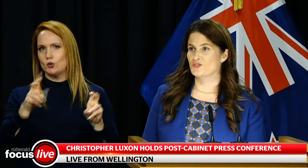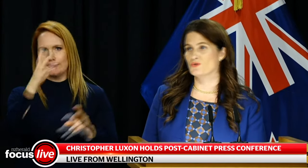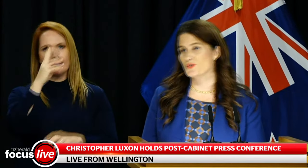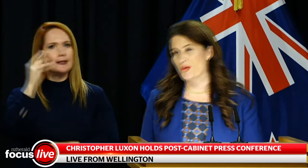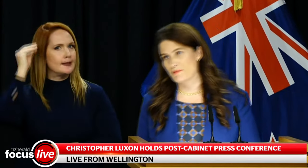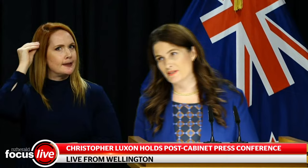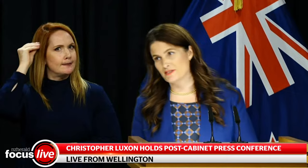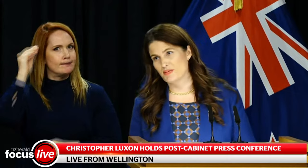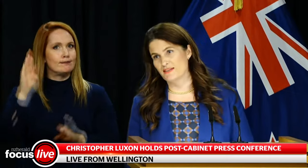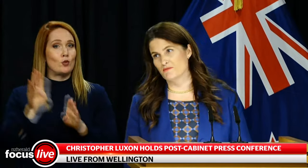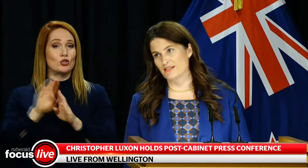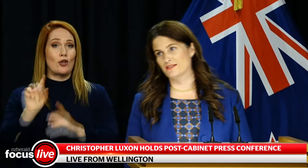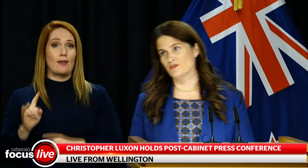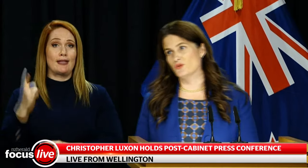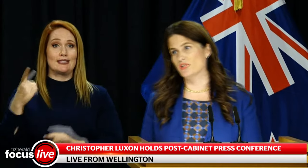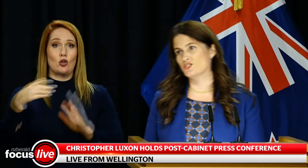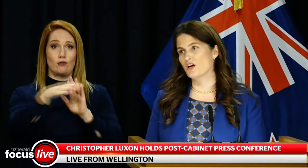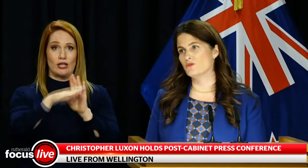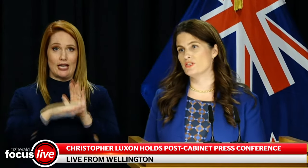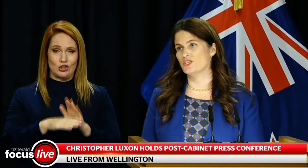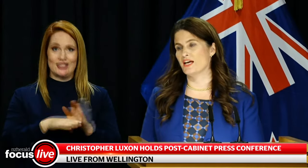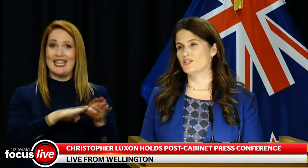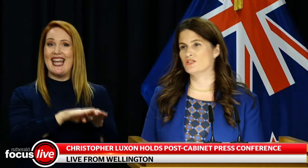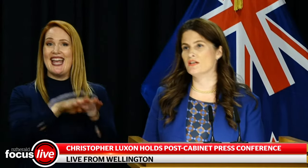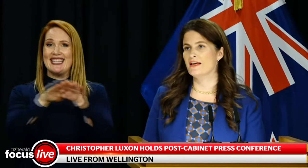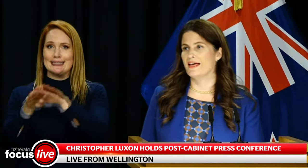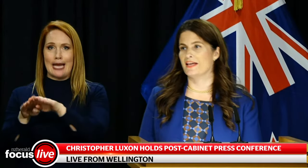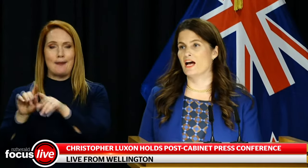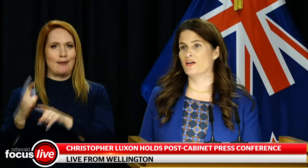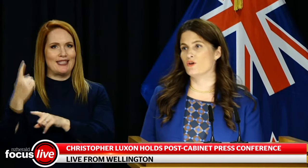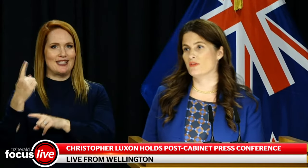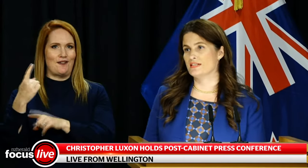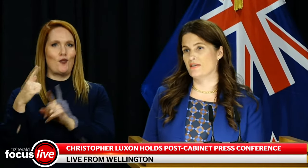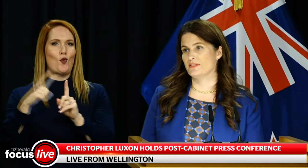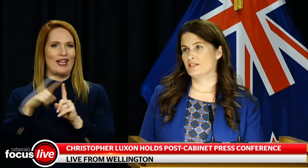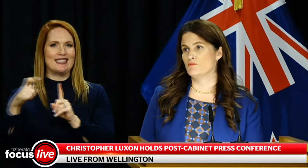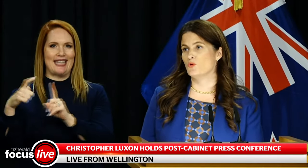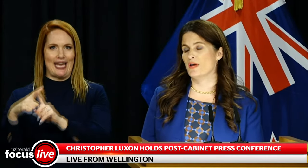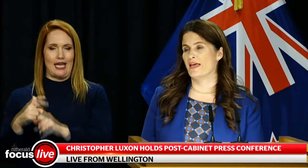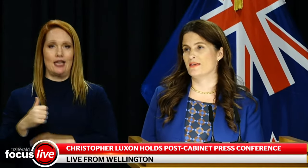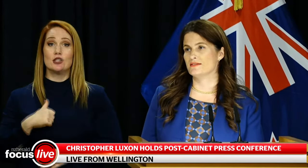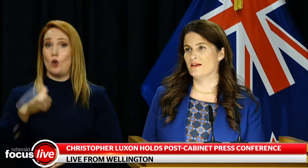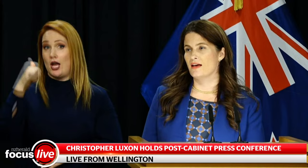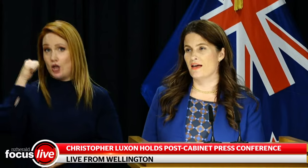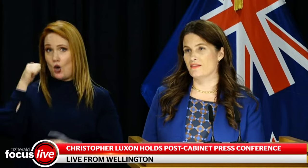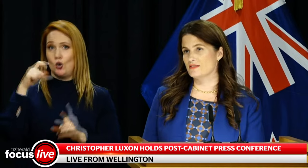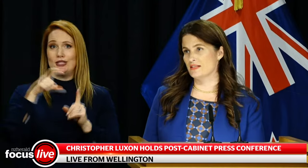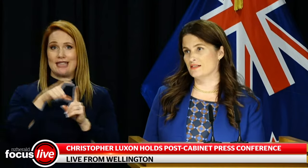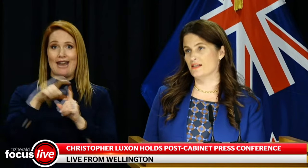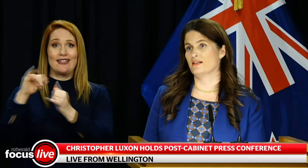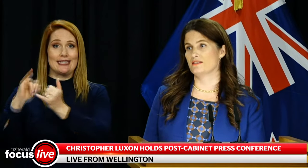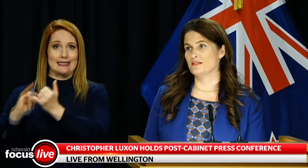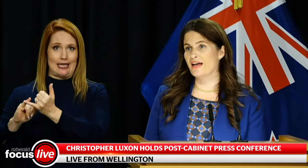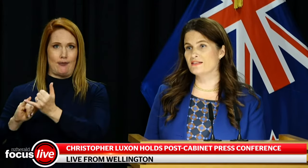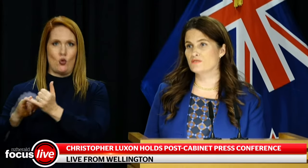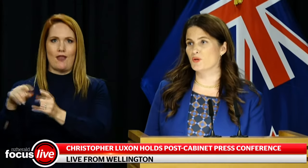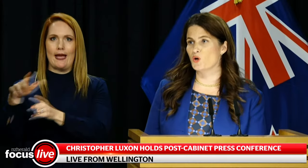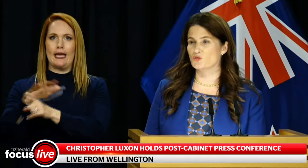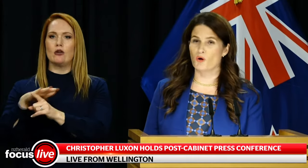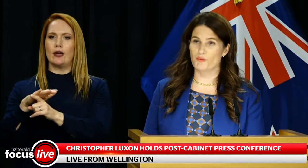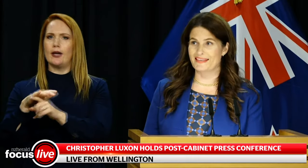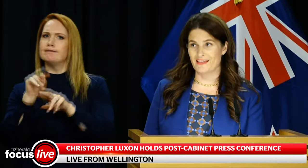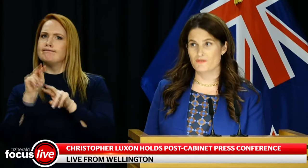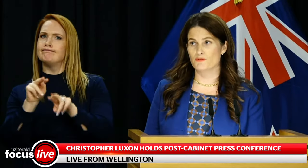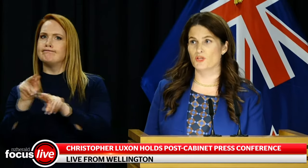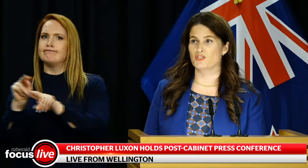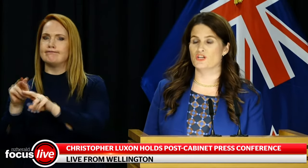of Regulation also happens to be the Minister for Early Childhood Education, and I know that David Seymour has this sector in his sights